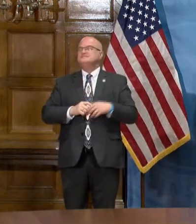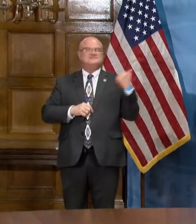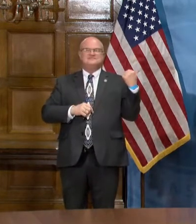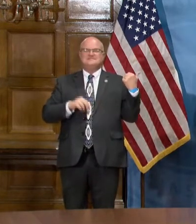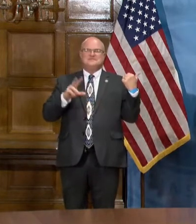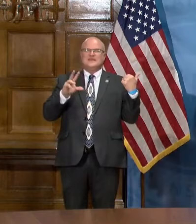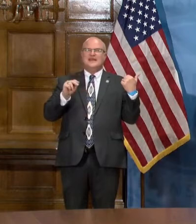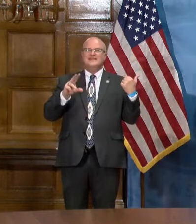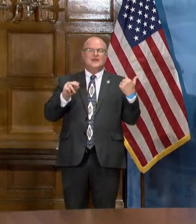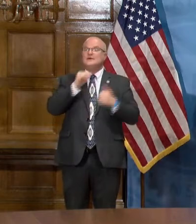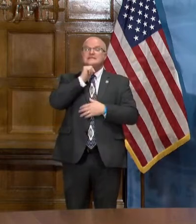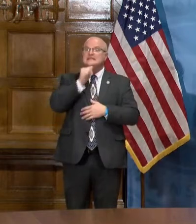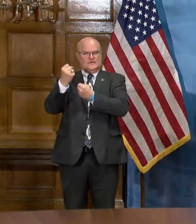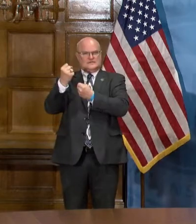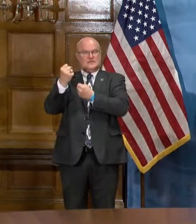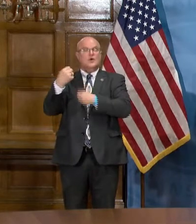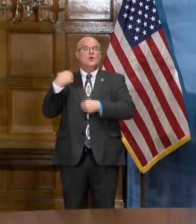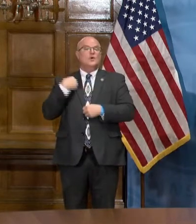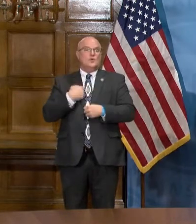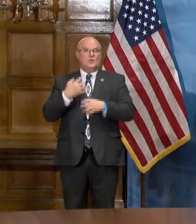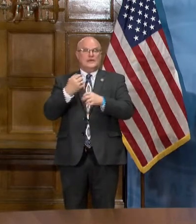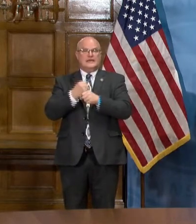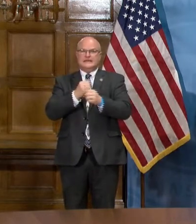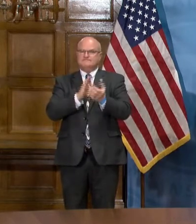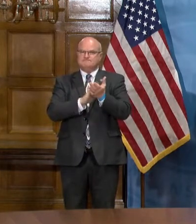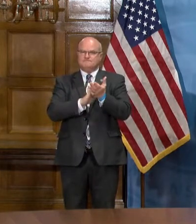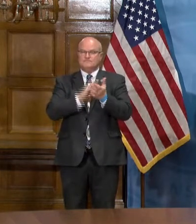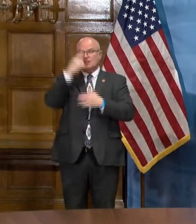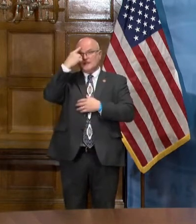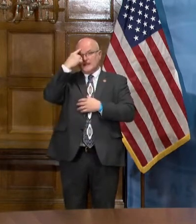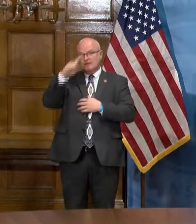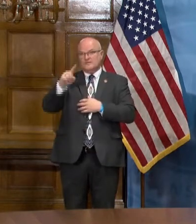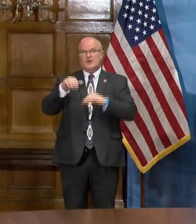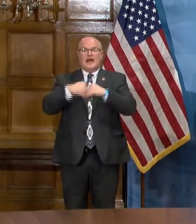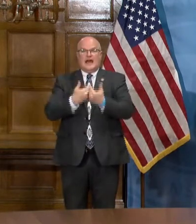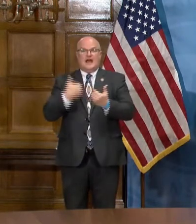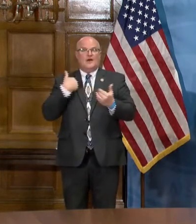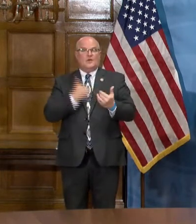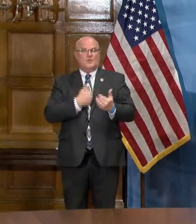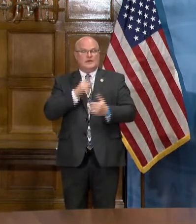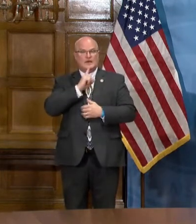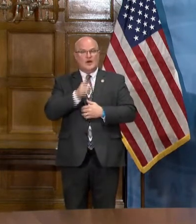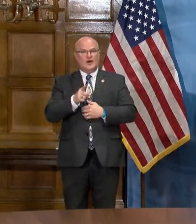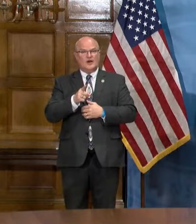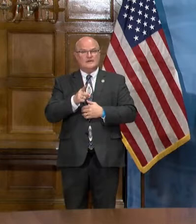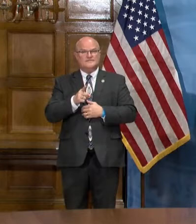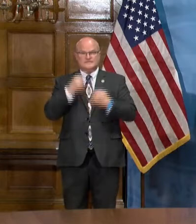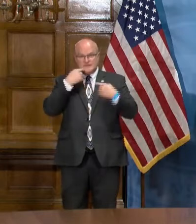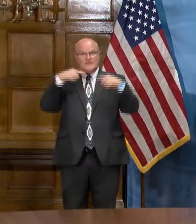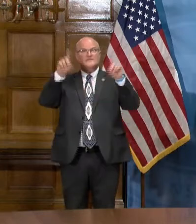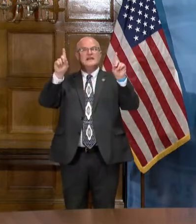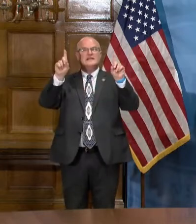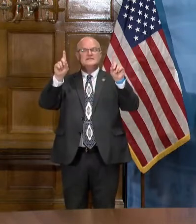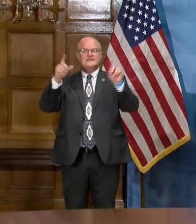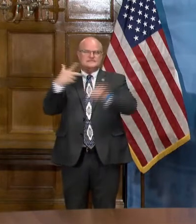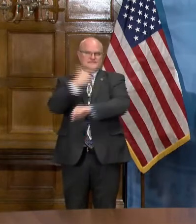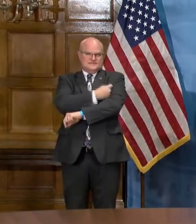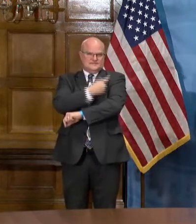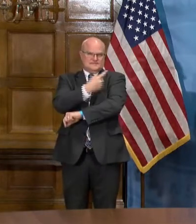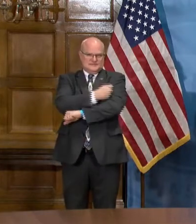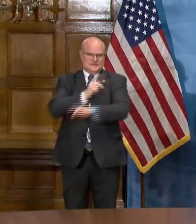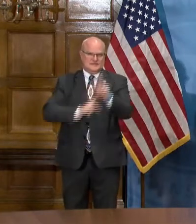No, it doesn't. Right now, get accolades for how we are effectively getting the